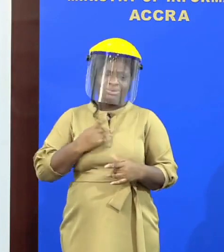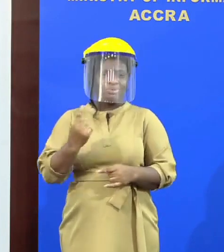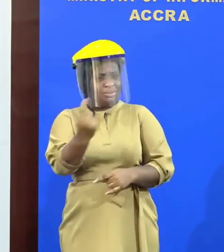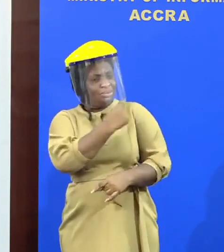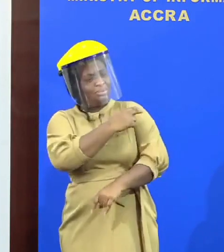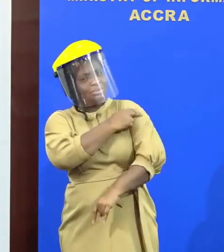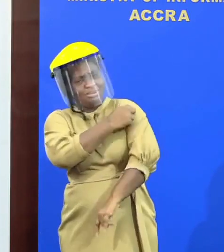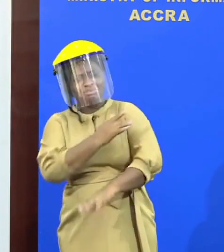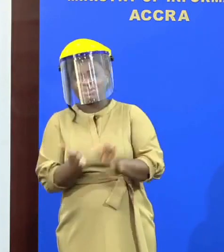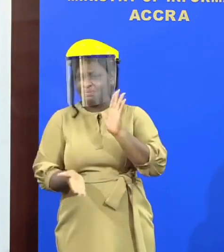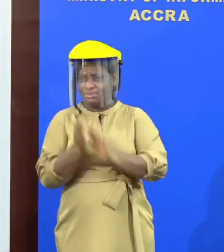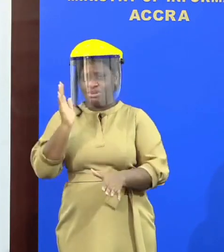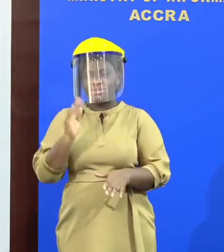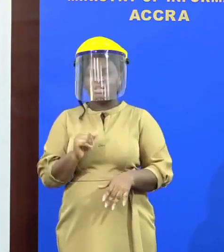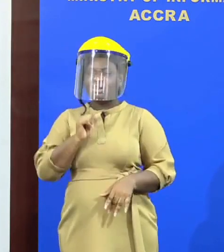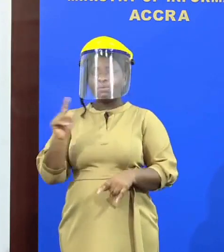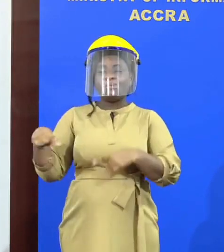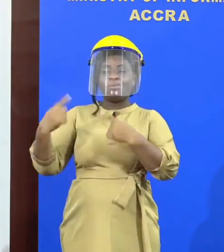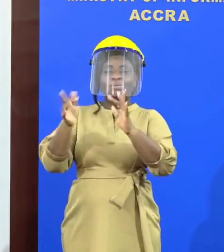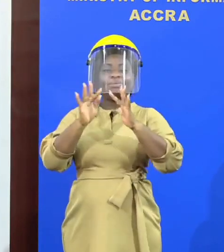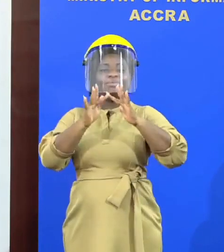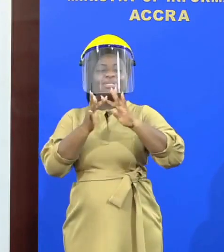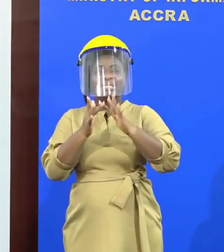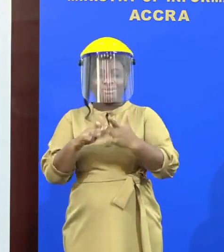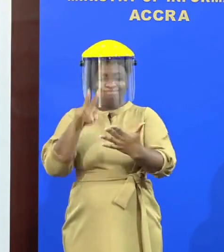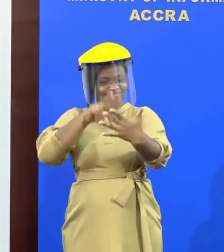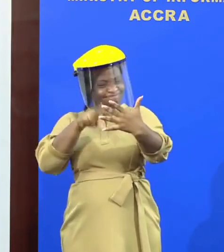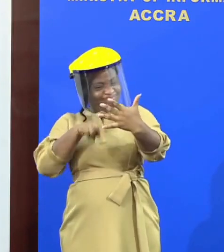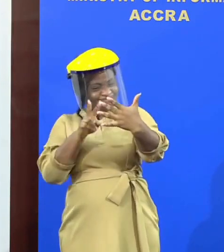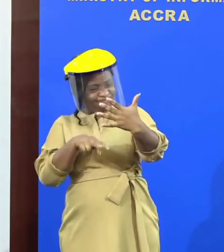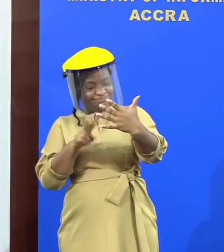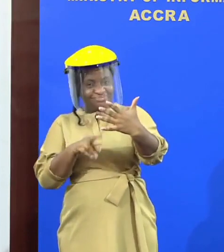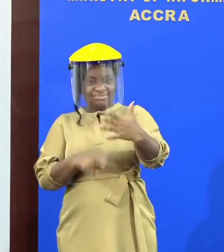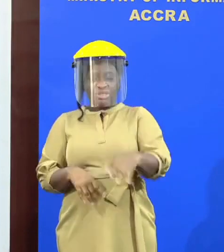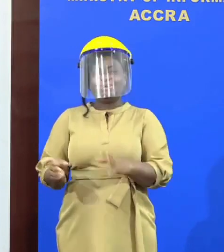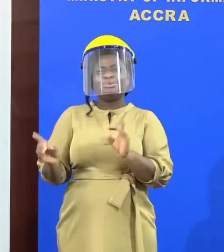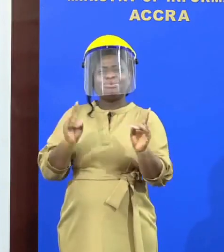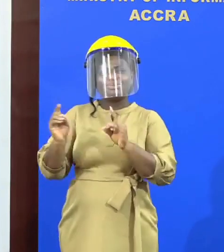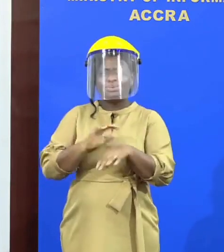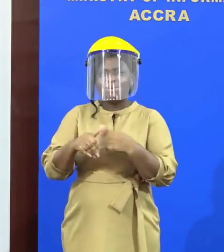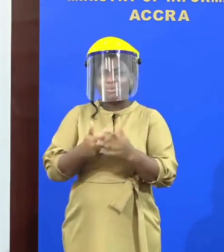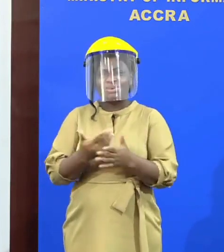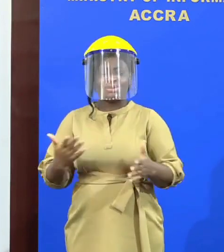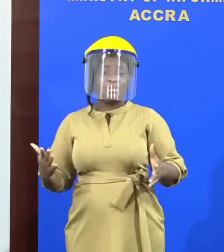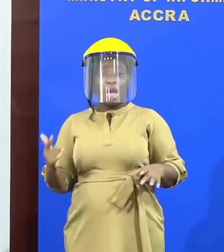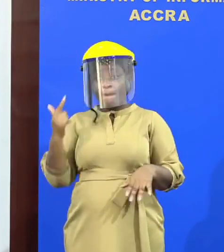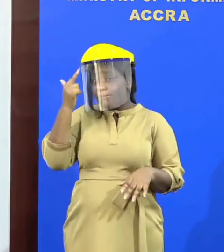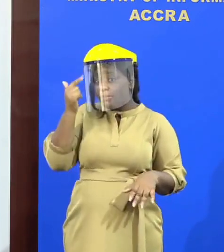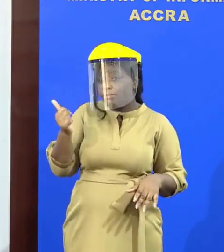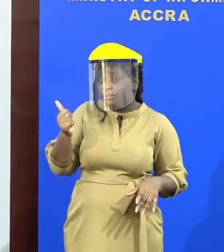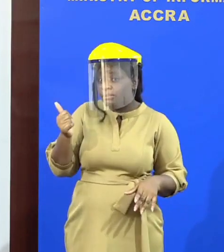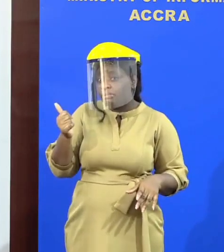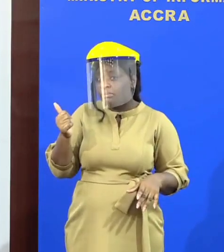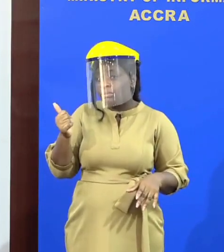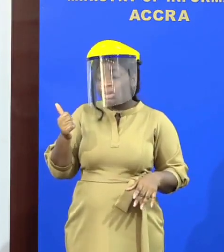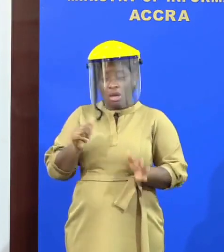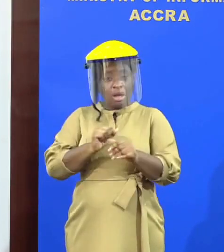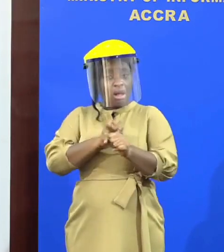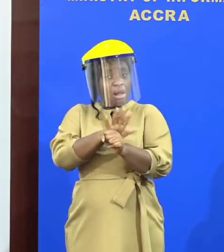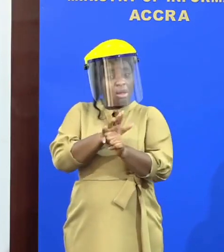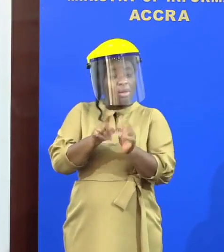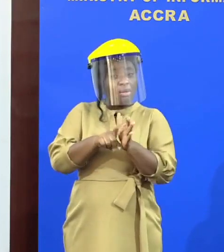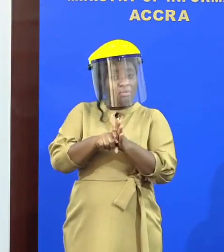early. Don't go online, don't go and read social media and do all manner of things. Because in COVID, your